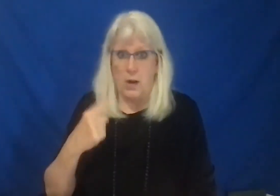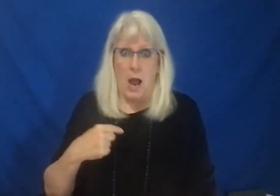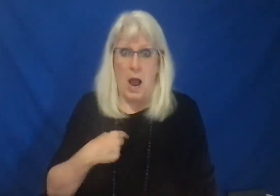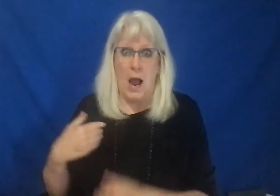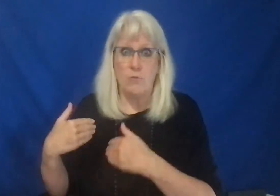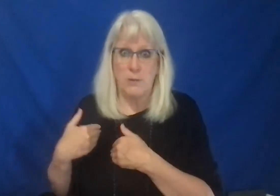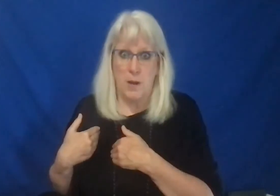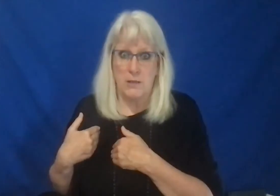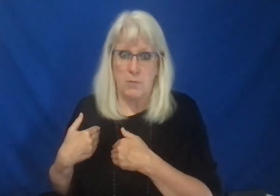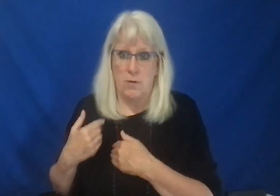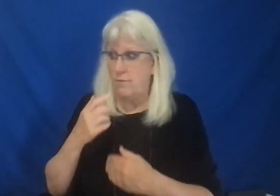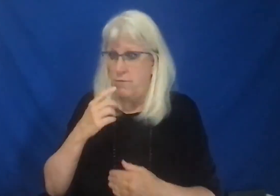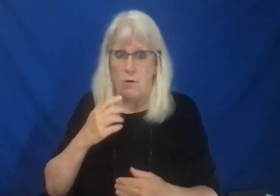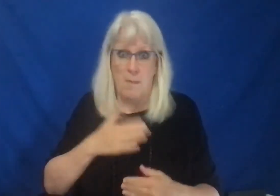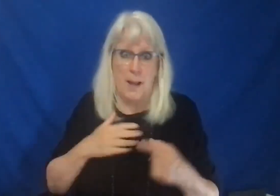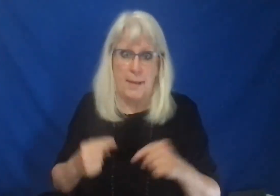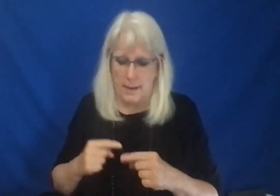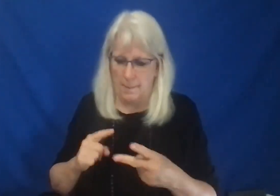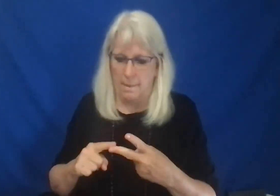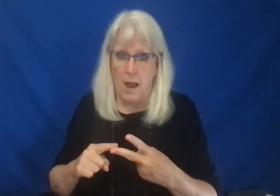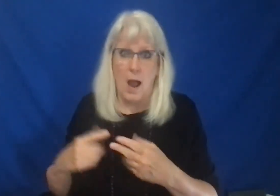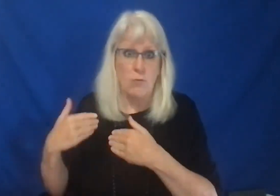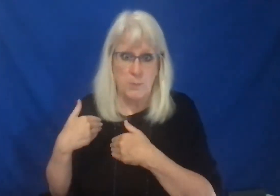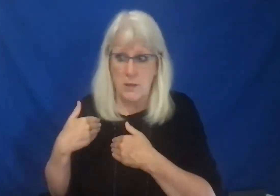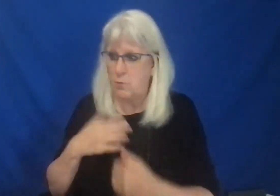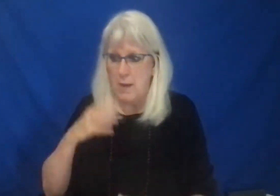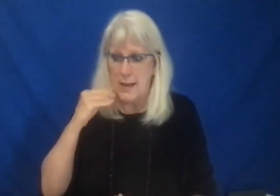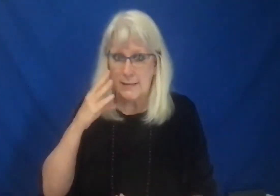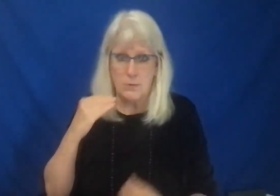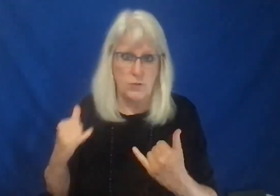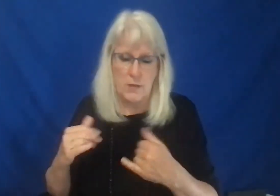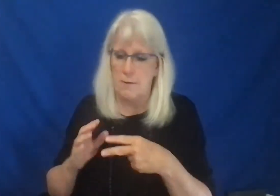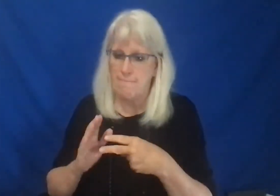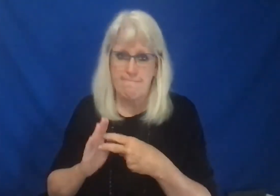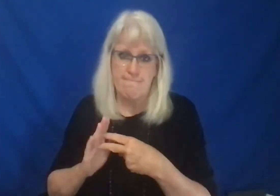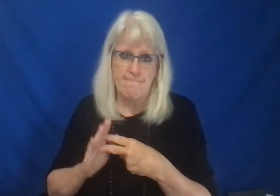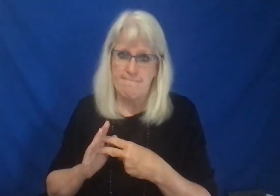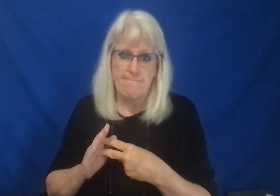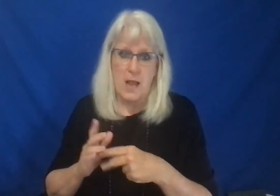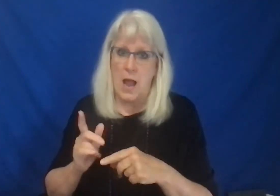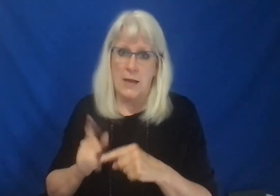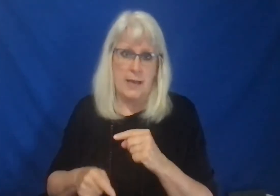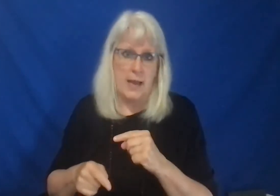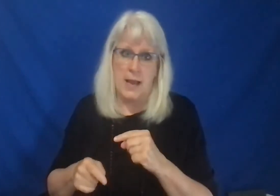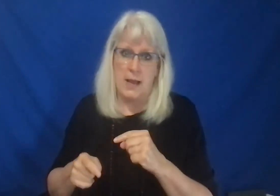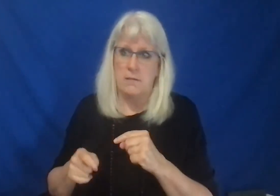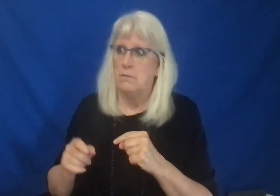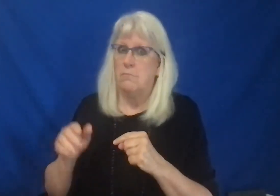own pain, and I was responsible for my own experience, and I couldn't make anyone else responsible for what was going on inside of